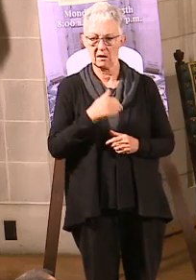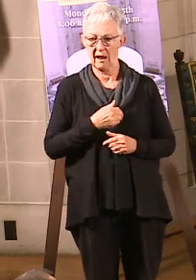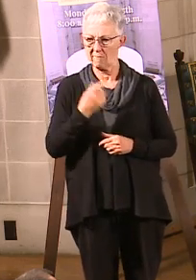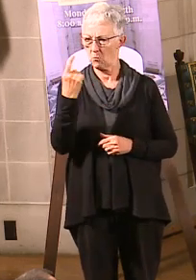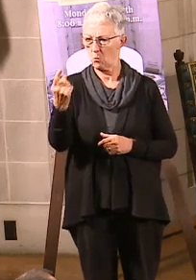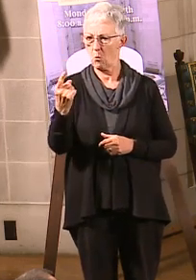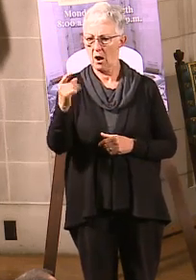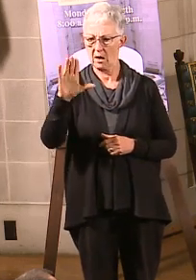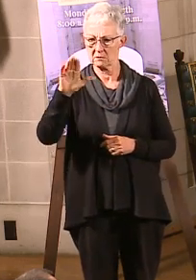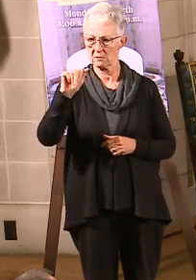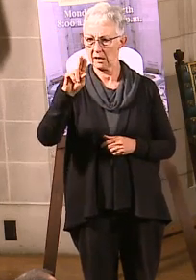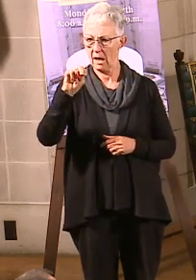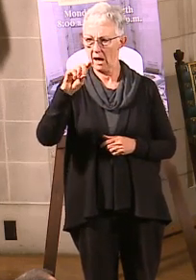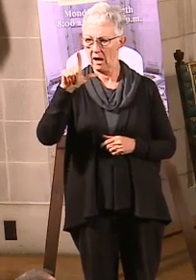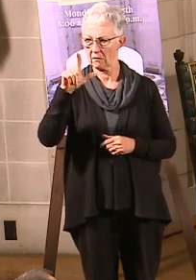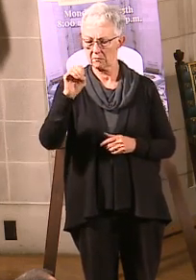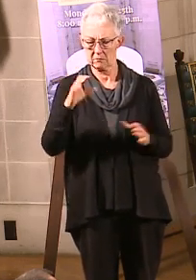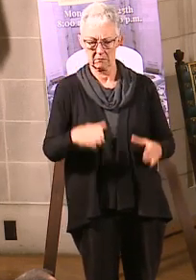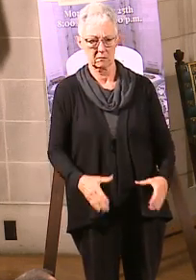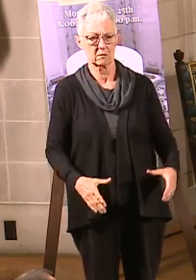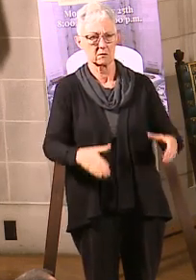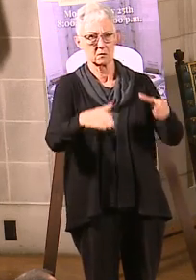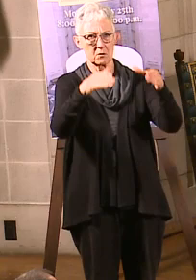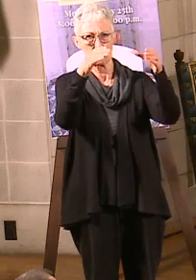a candlestick that will represent all of the fallen.